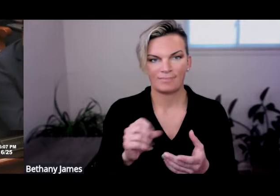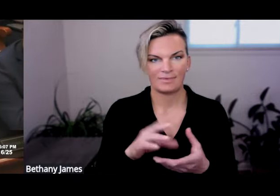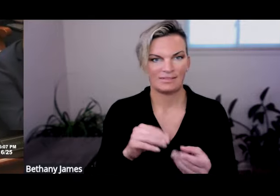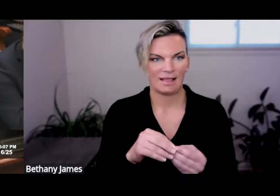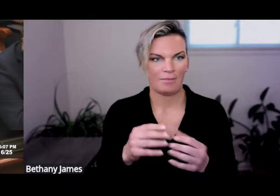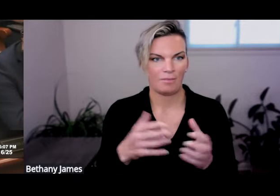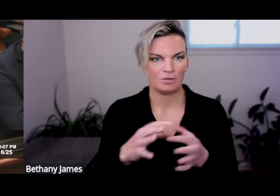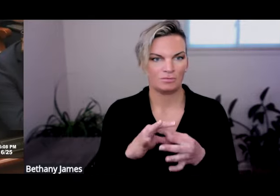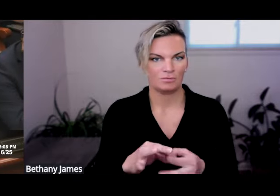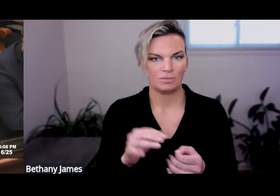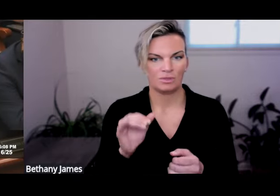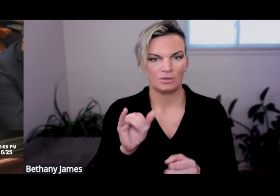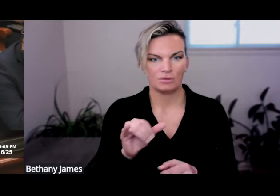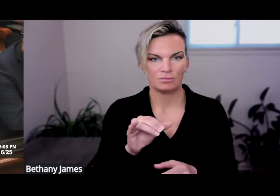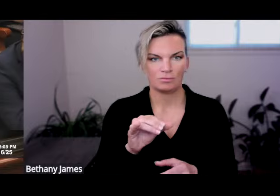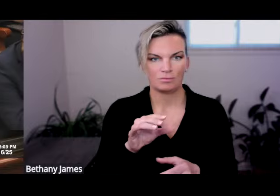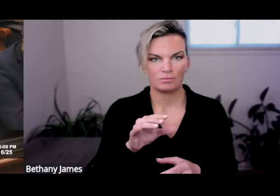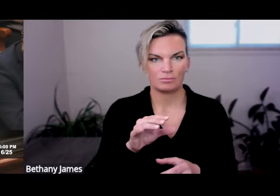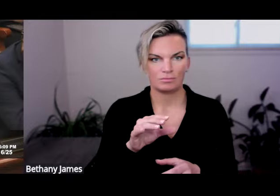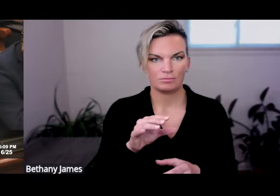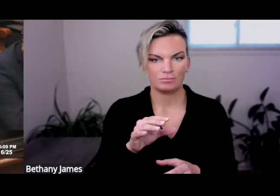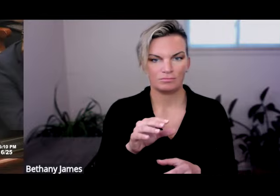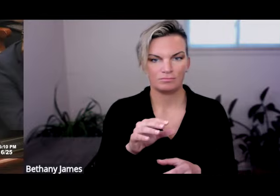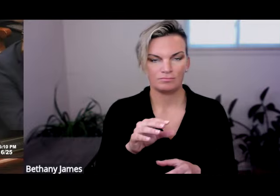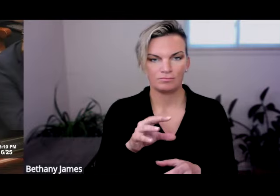what you put in it.